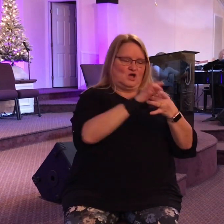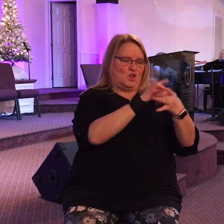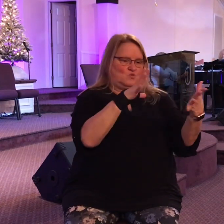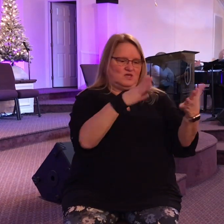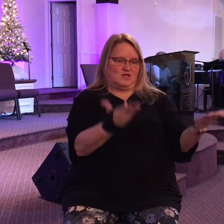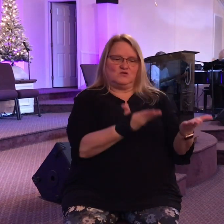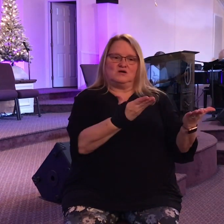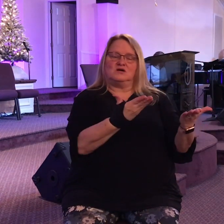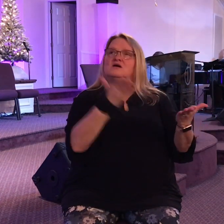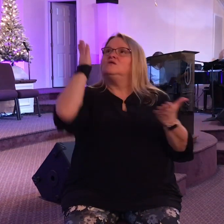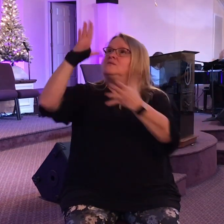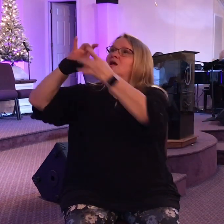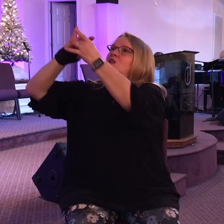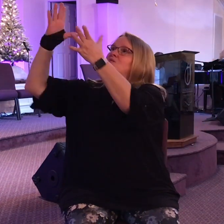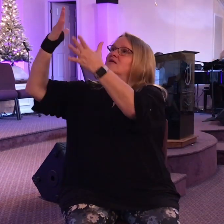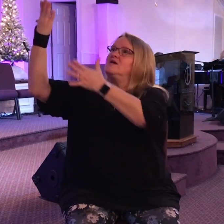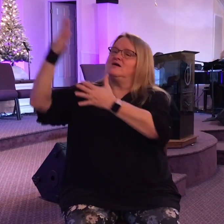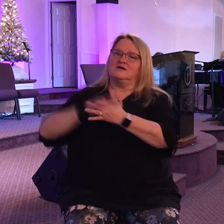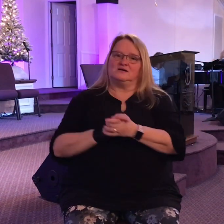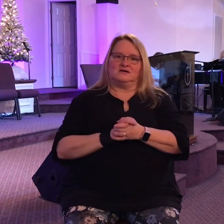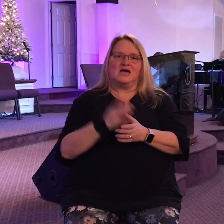Anybody in this room got loved ones worth fighting for?